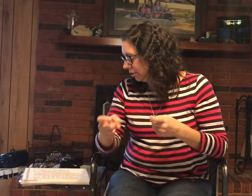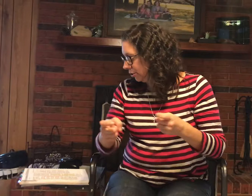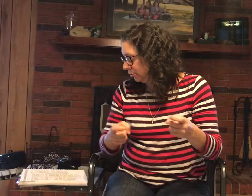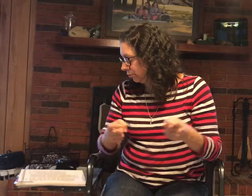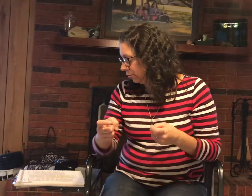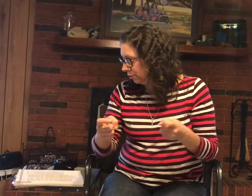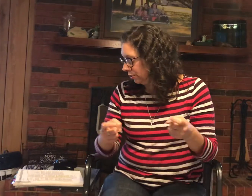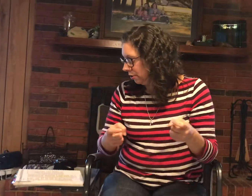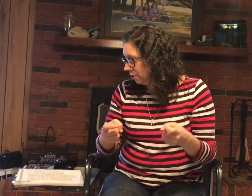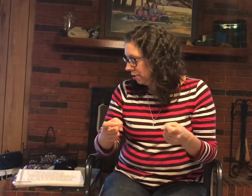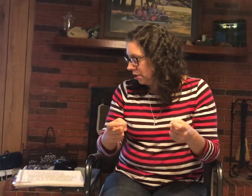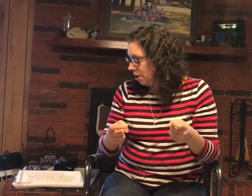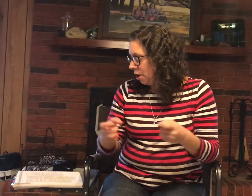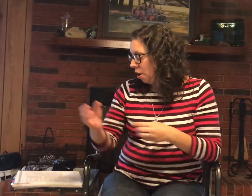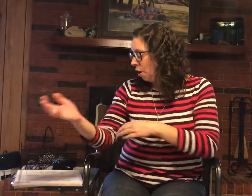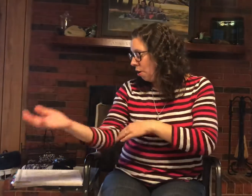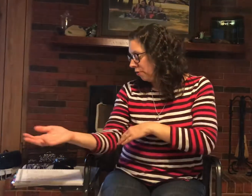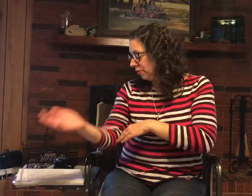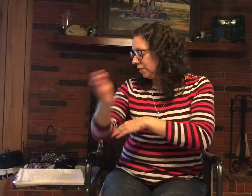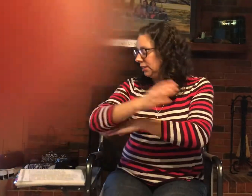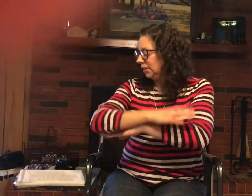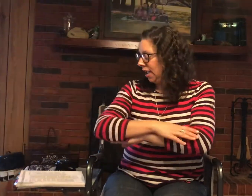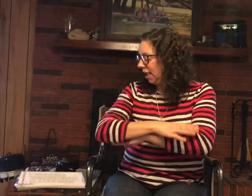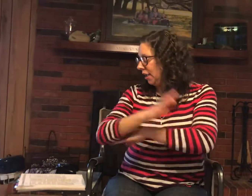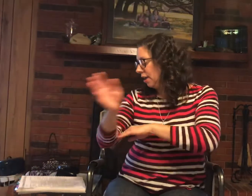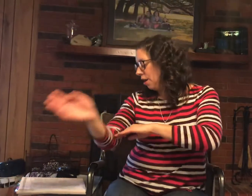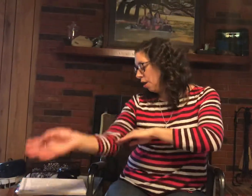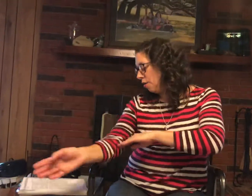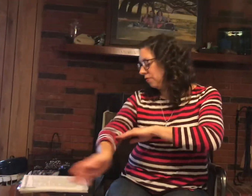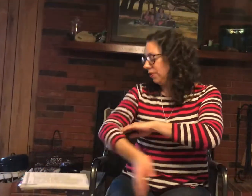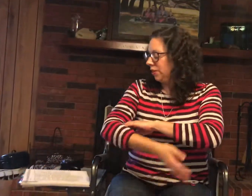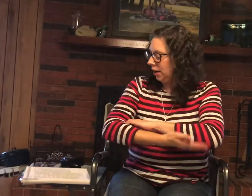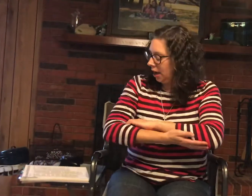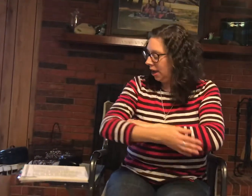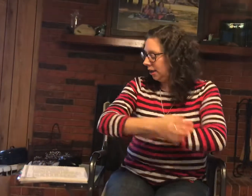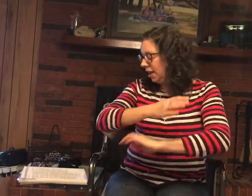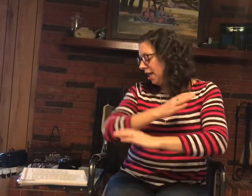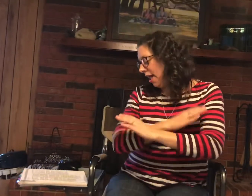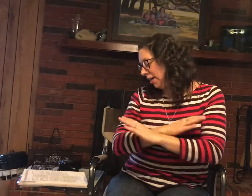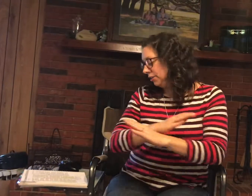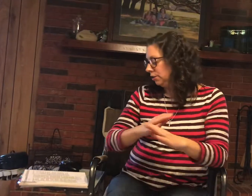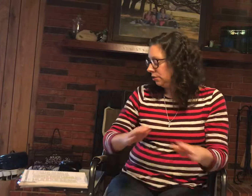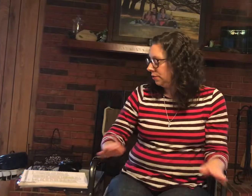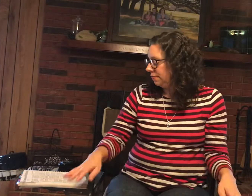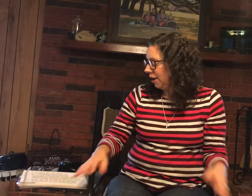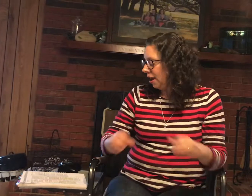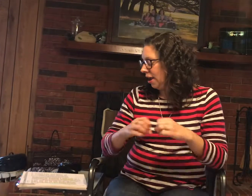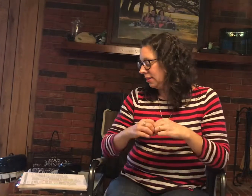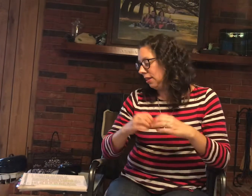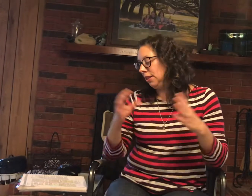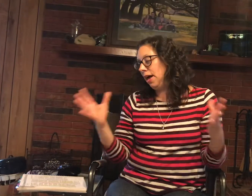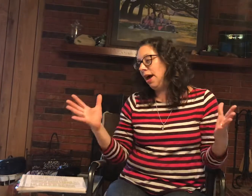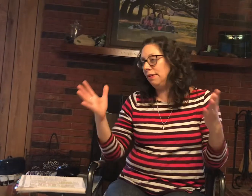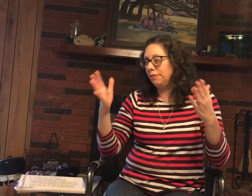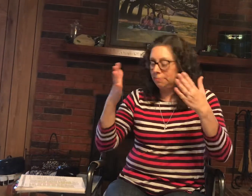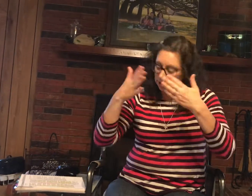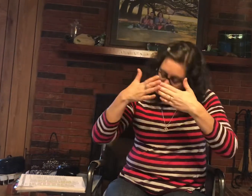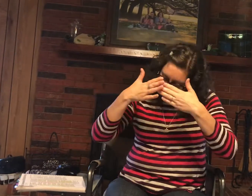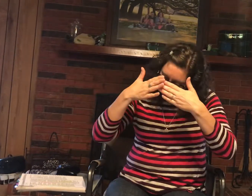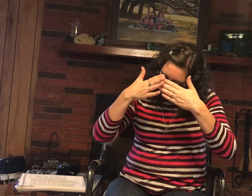to rule over the day and over the night, and to divide the light from the